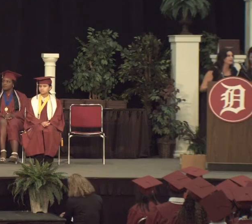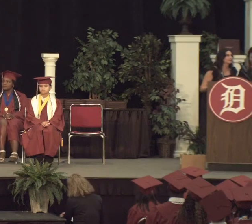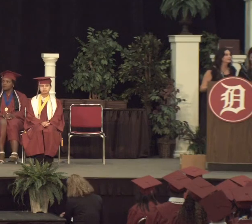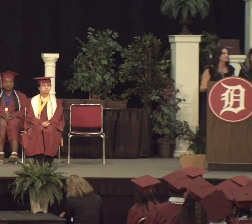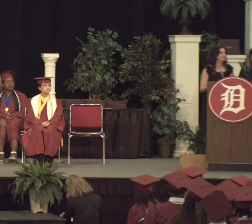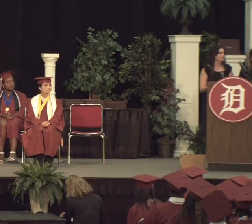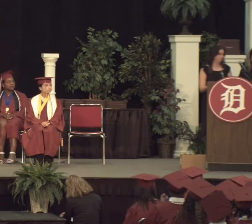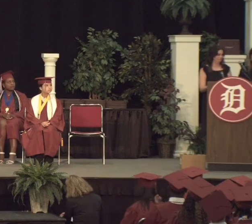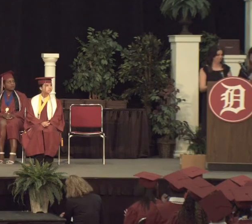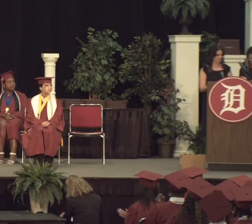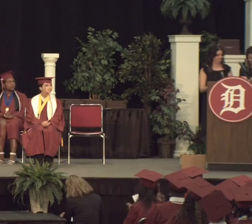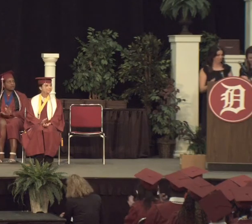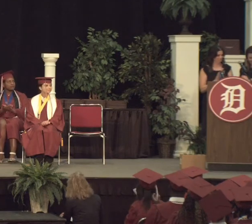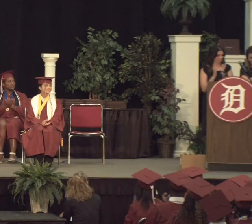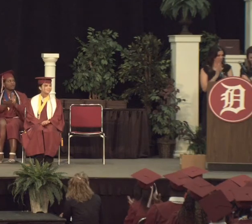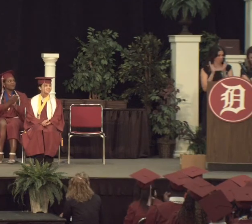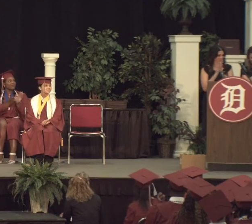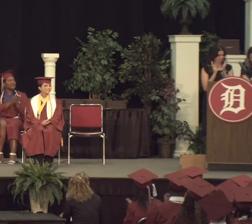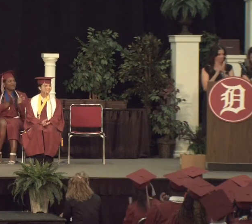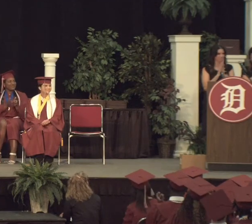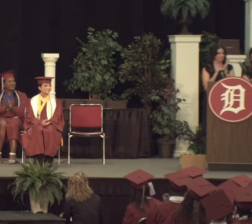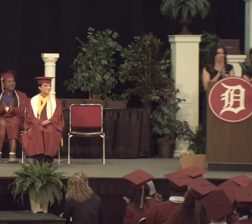Marcon Anderson.